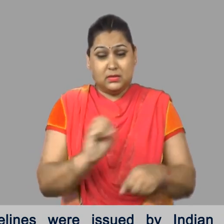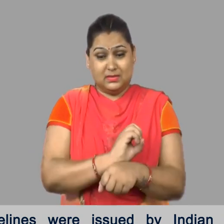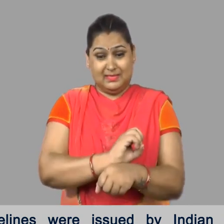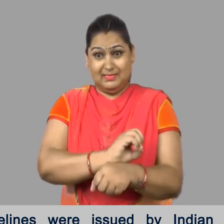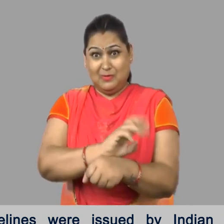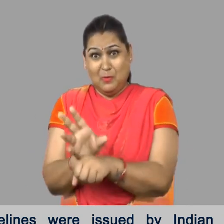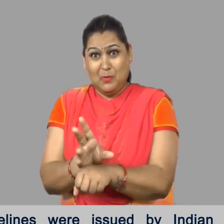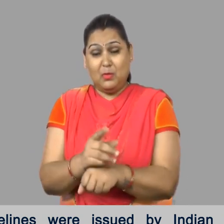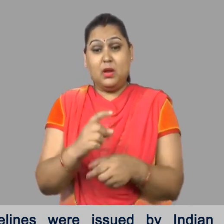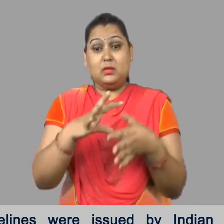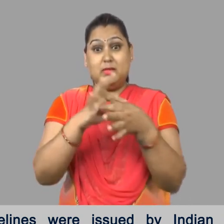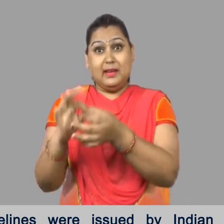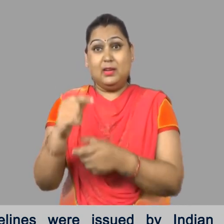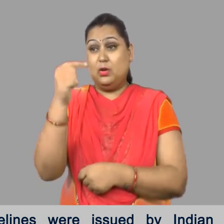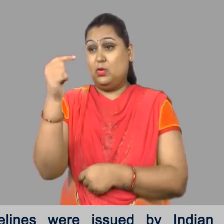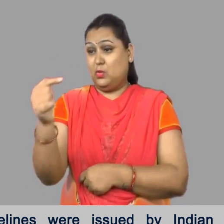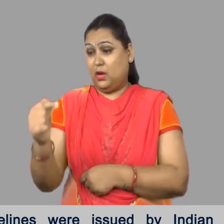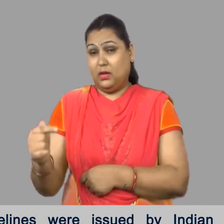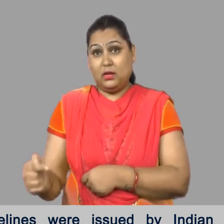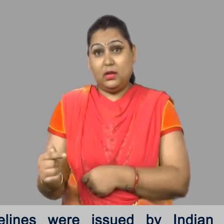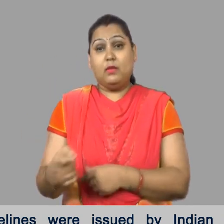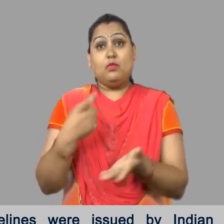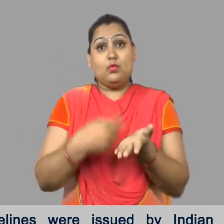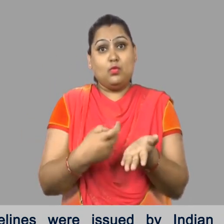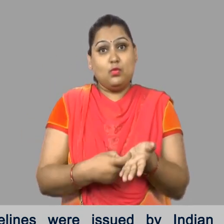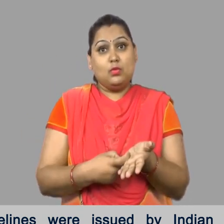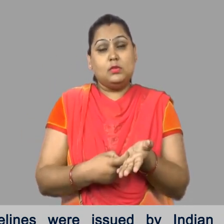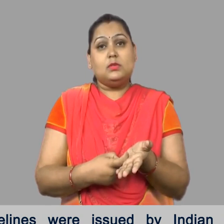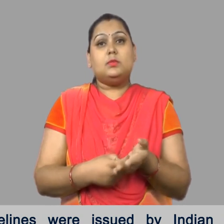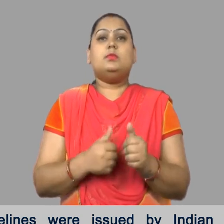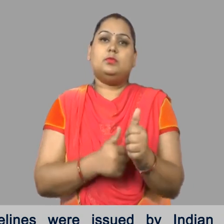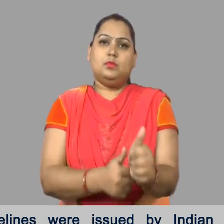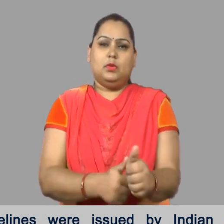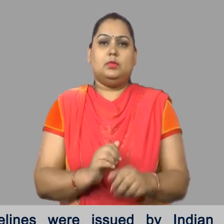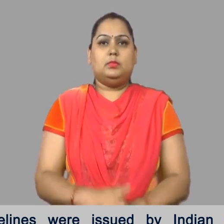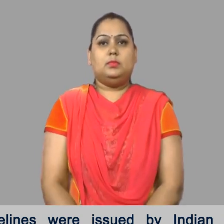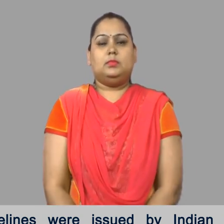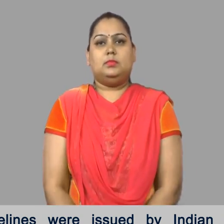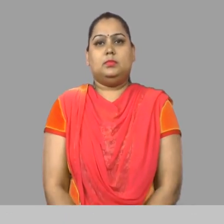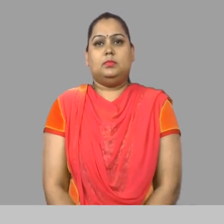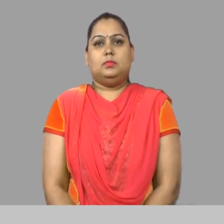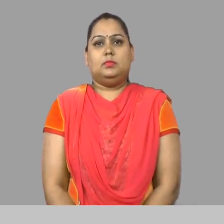the backdrop of novel coronavirus and protocols to be followed.